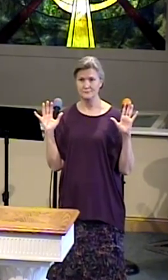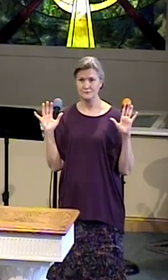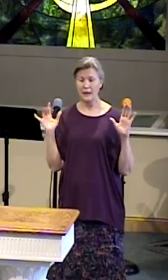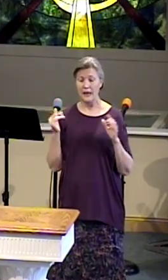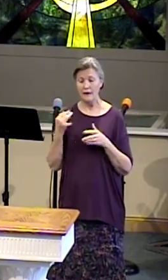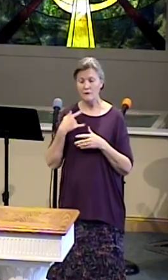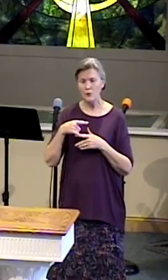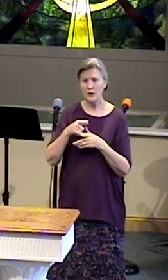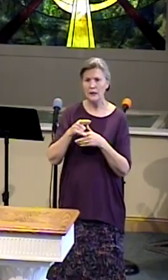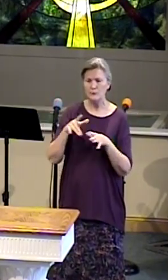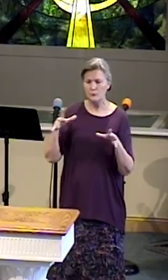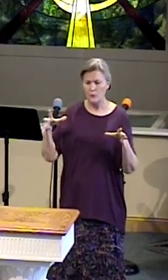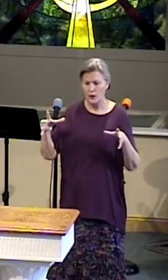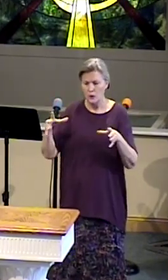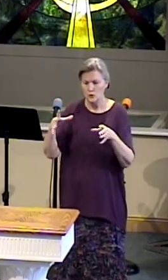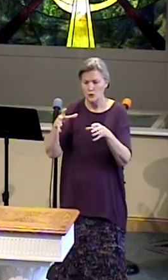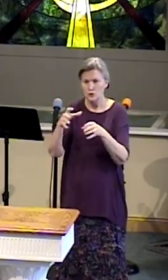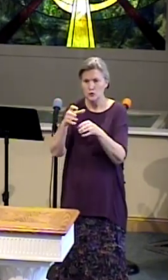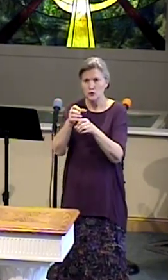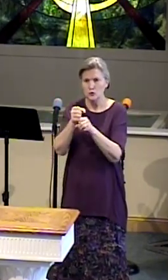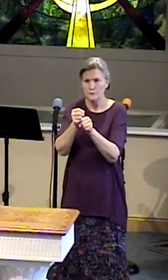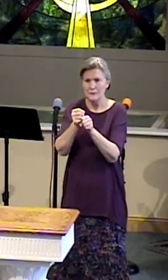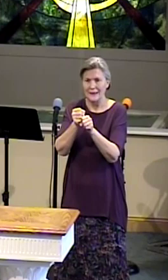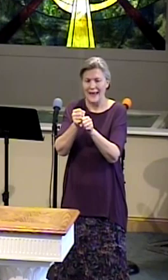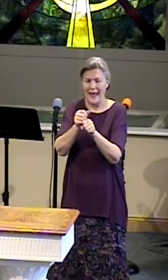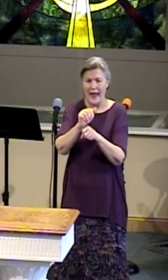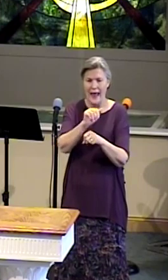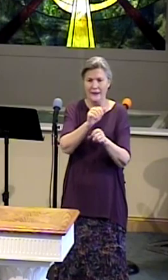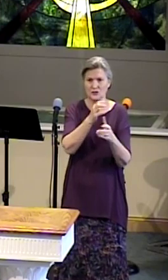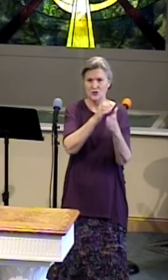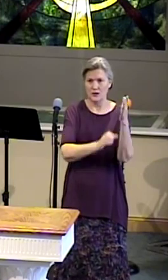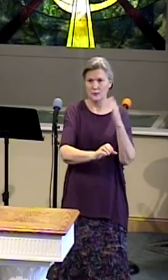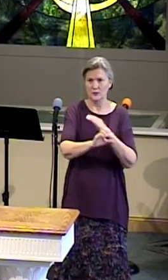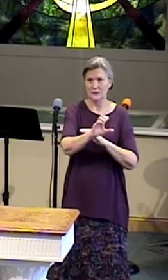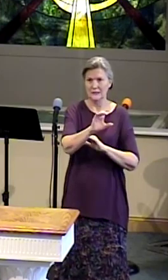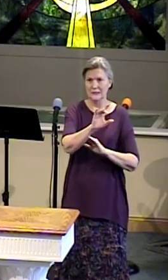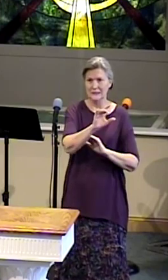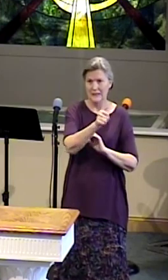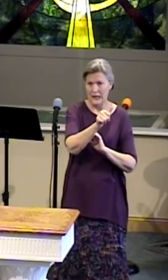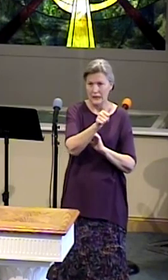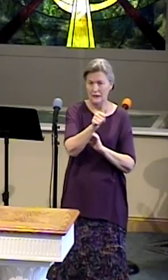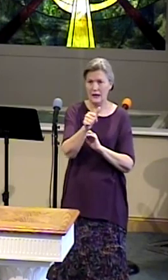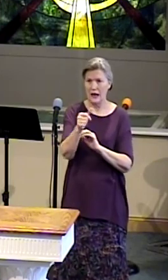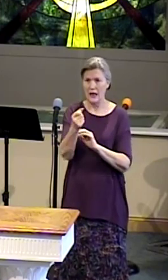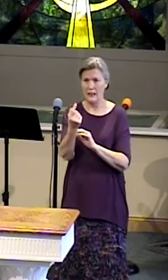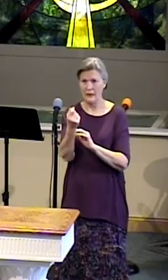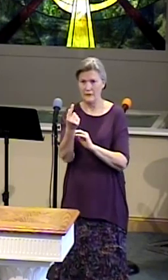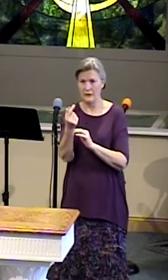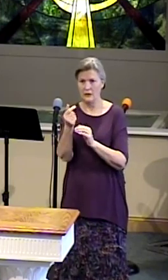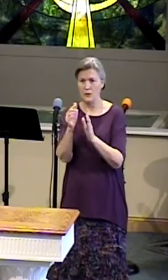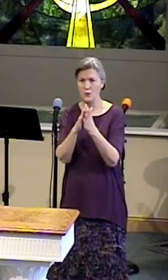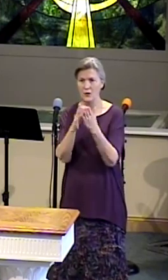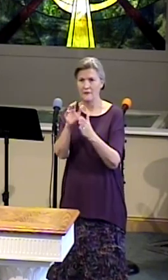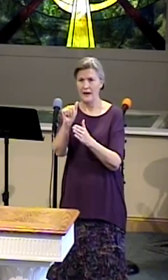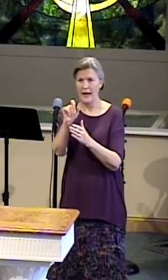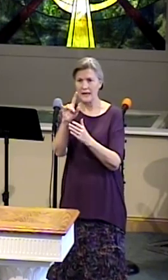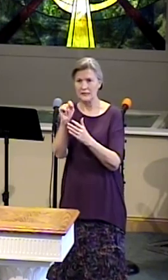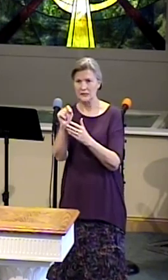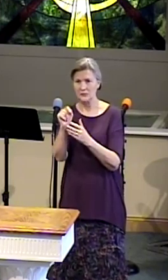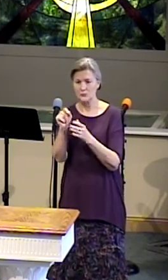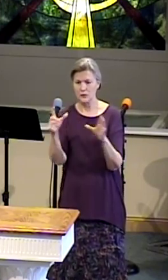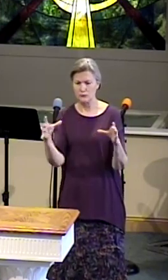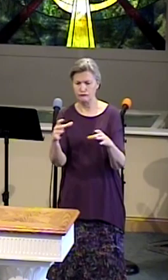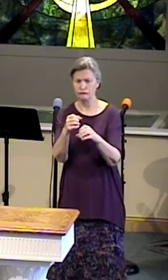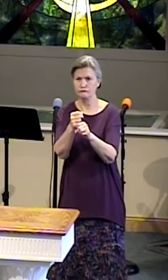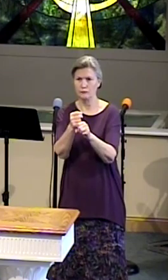If we consolidate Acts 10 and 11, we find believing on the Lord, repentance, baptism in Jesus'